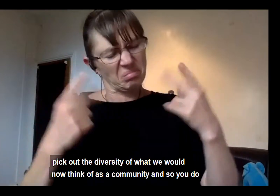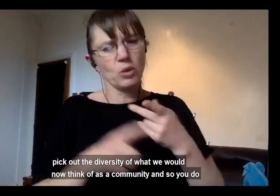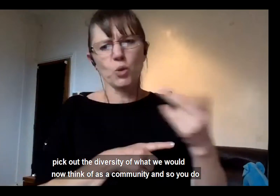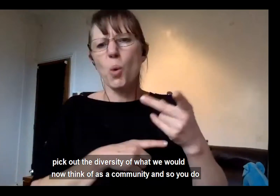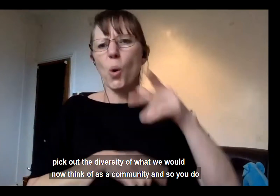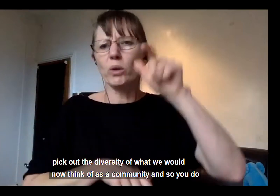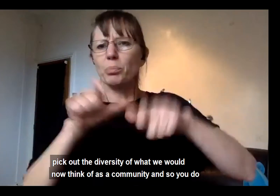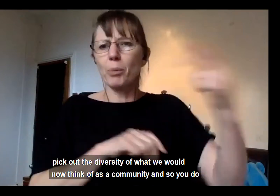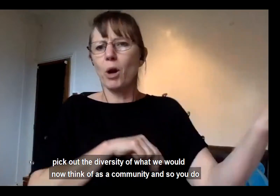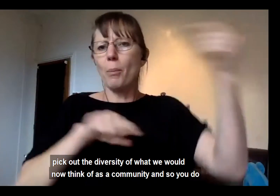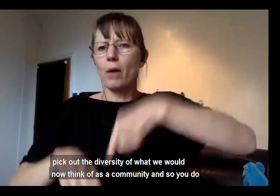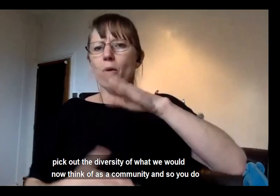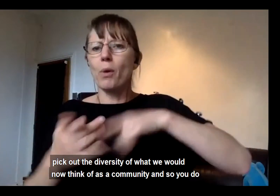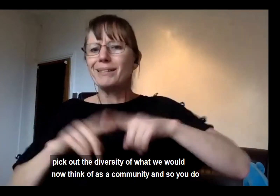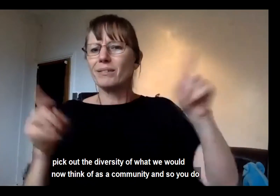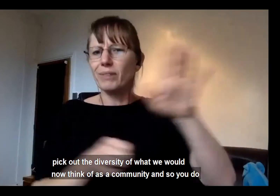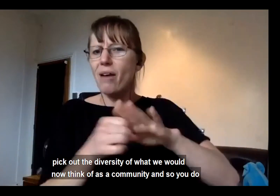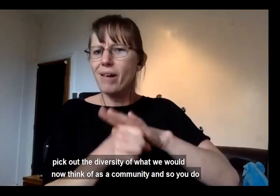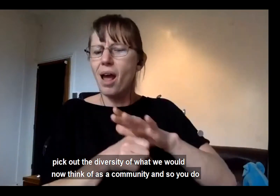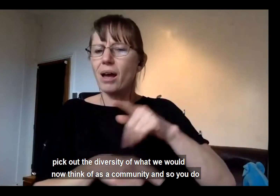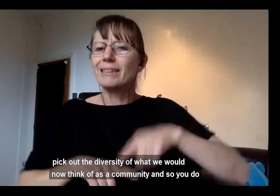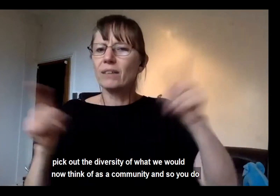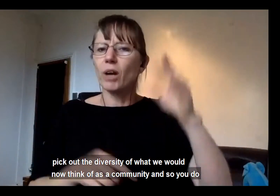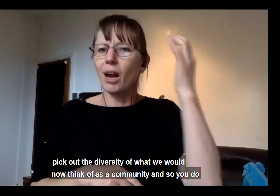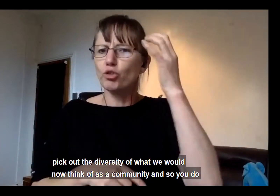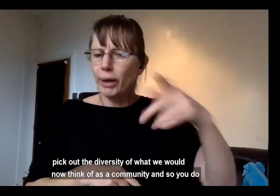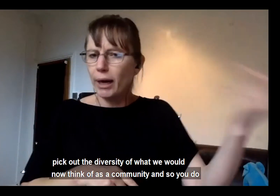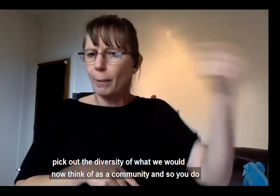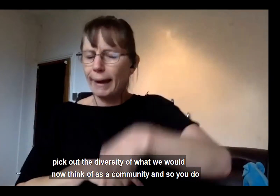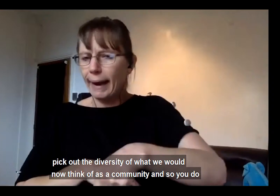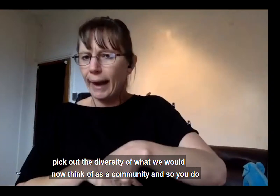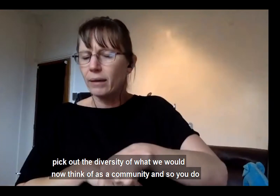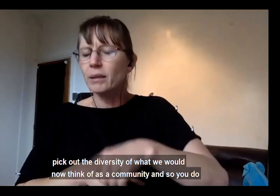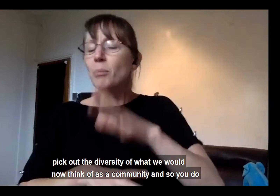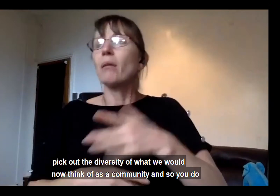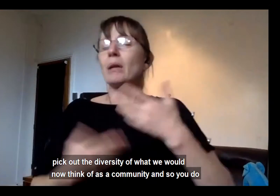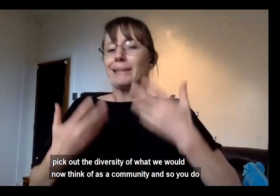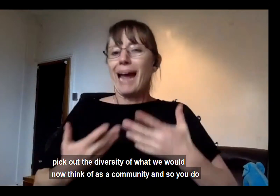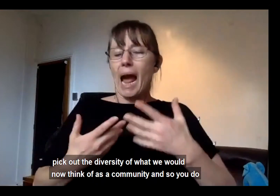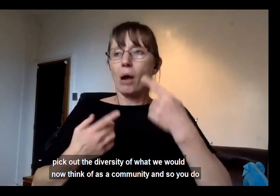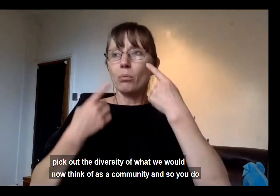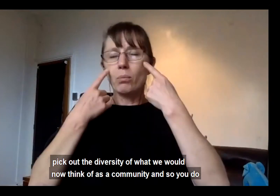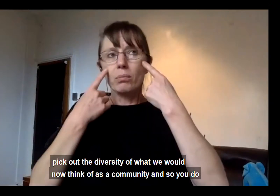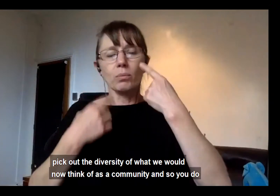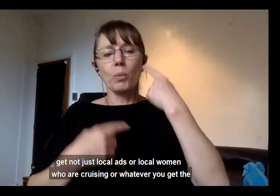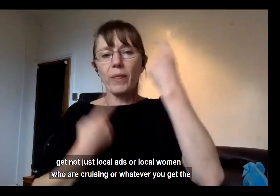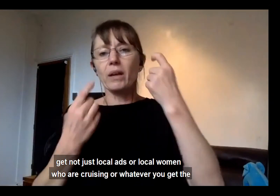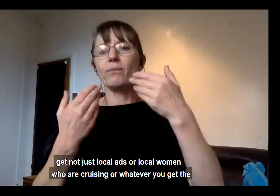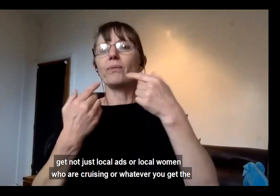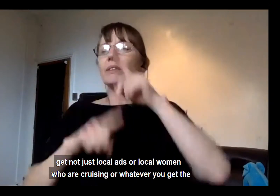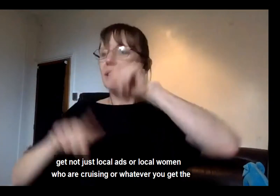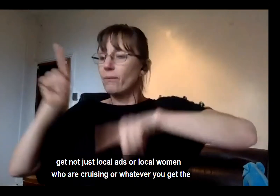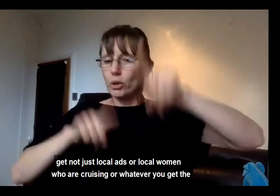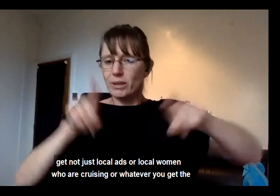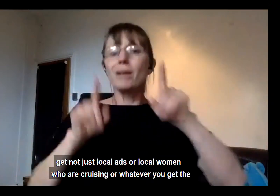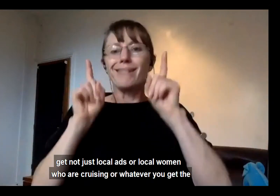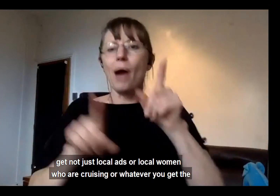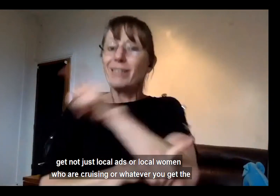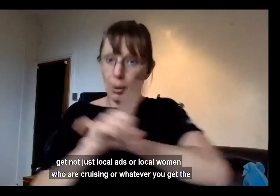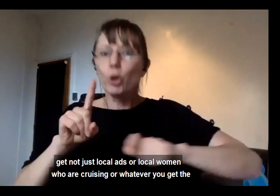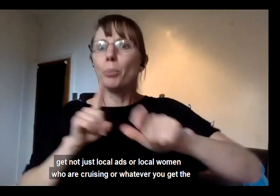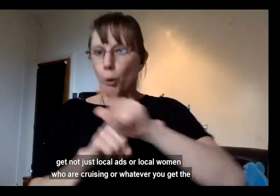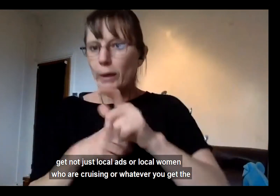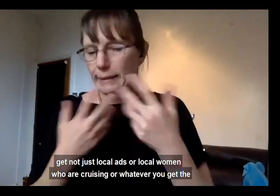to pick out the diversity of what we would now think of as a community. And so you do get